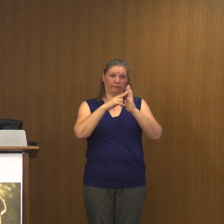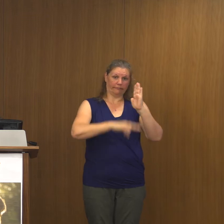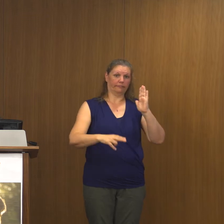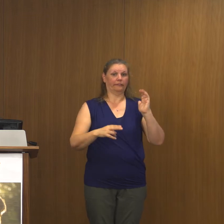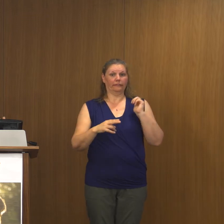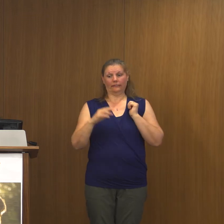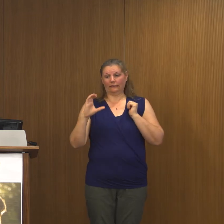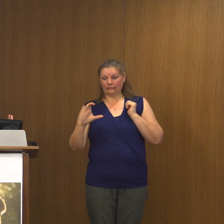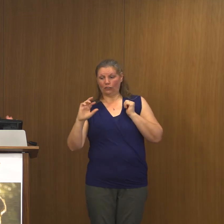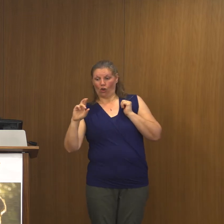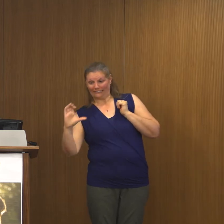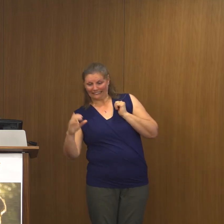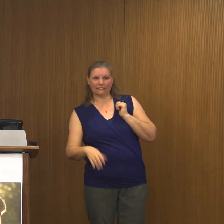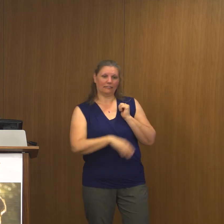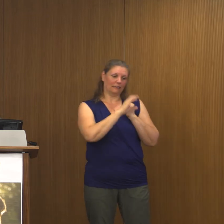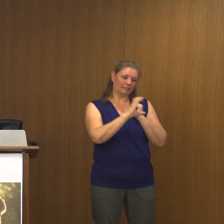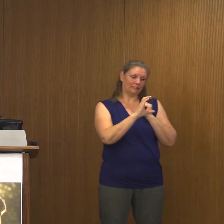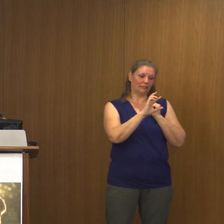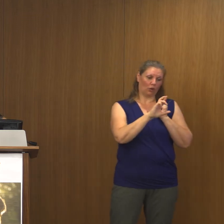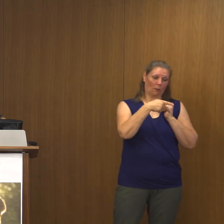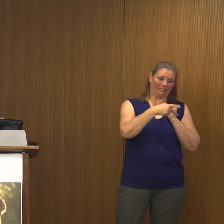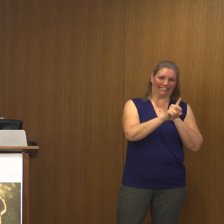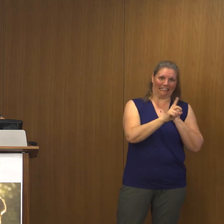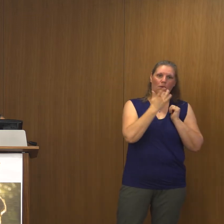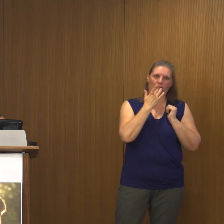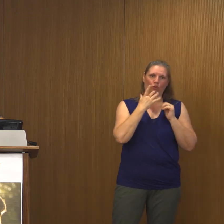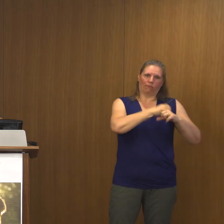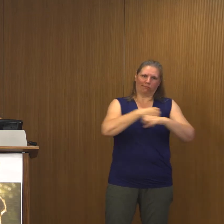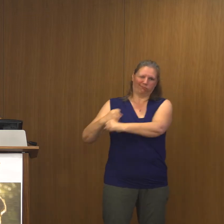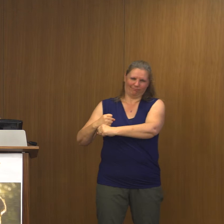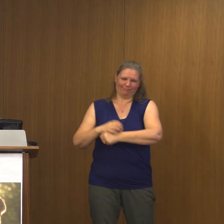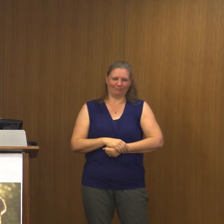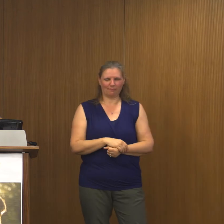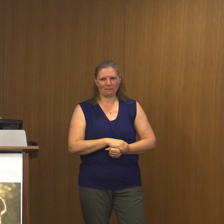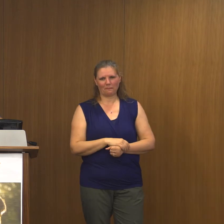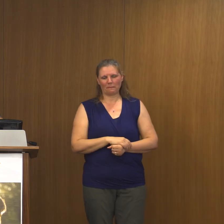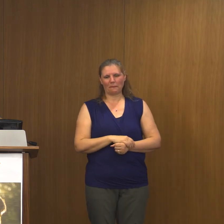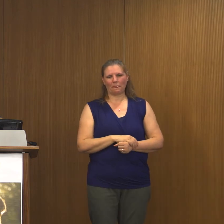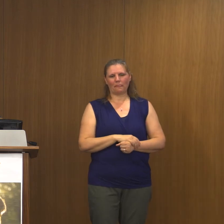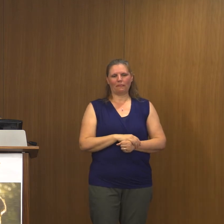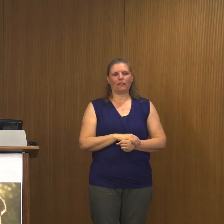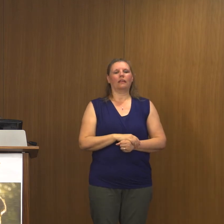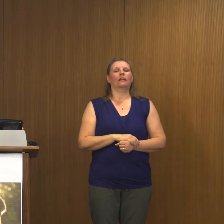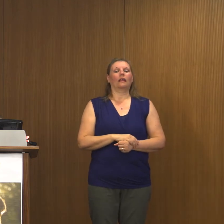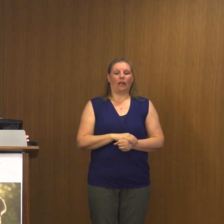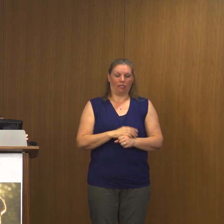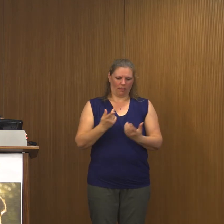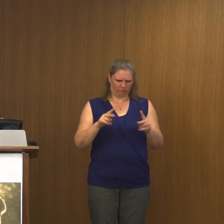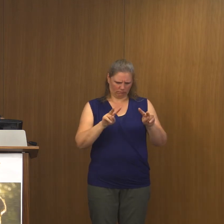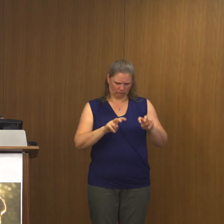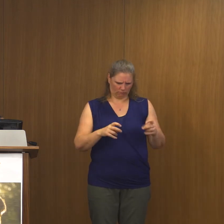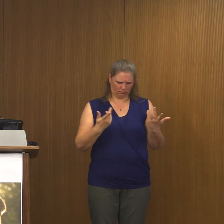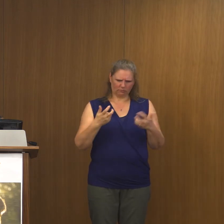CRC and CRPD. It's always good to spell out the acronyms. And we then identified what are the